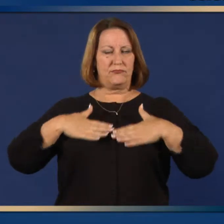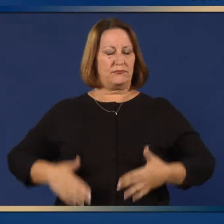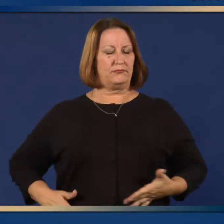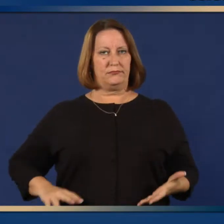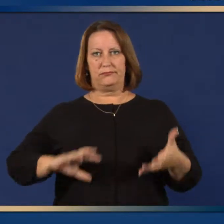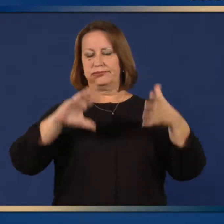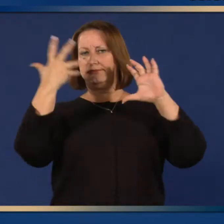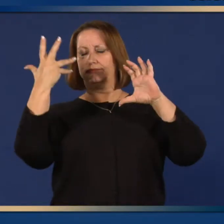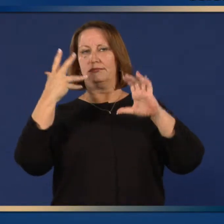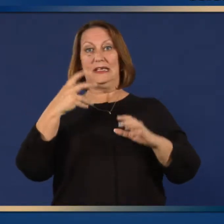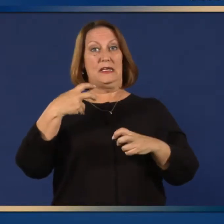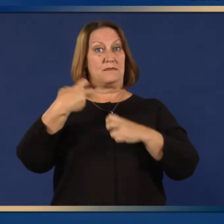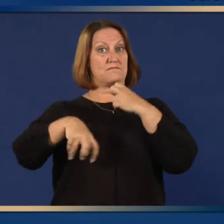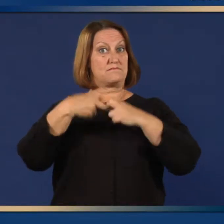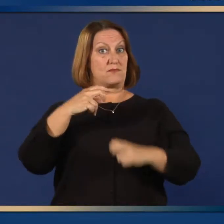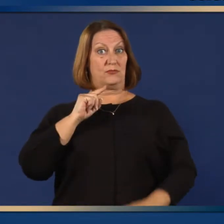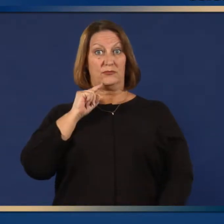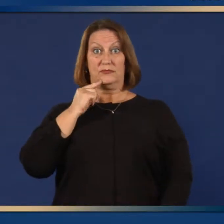past?